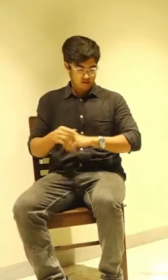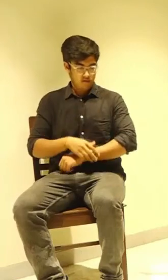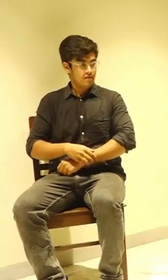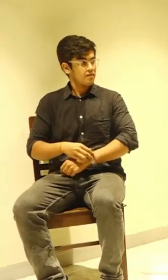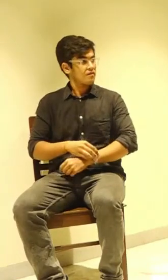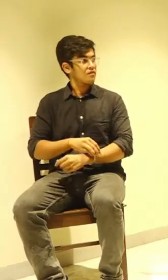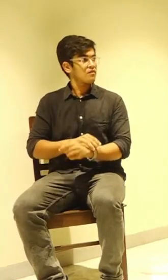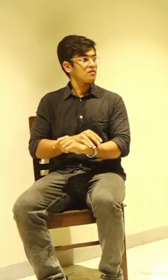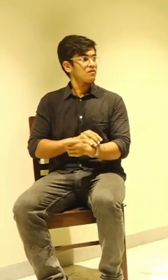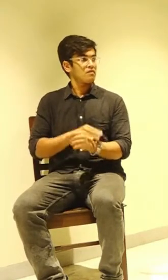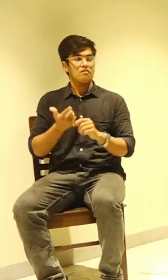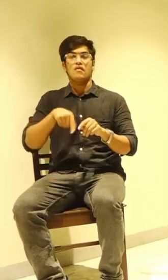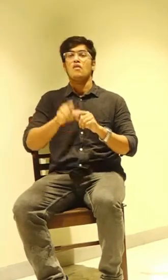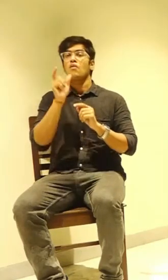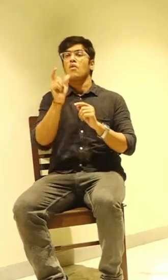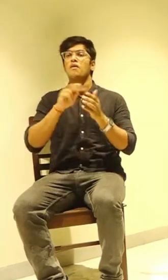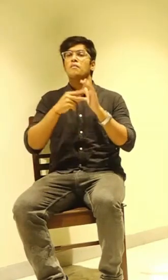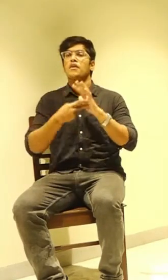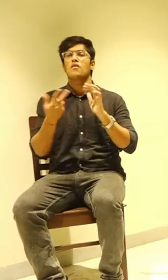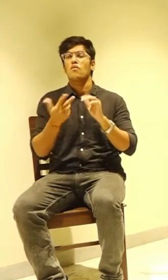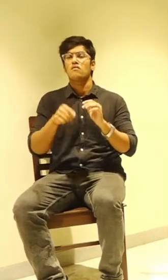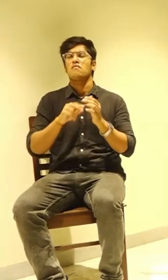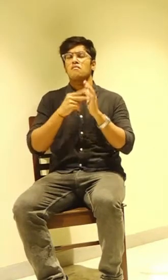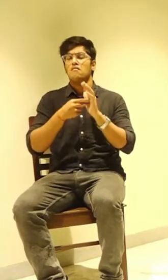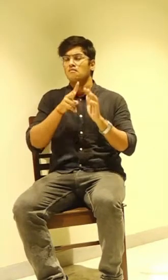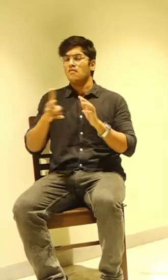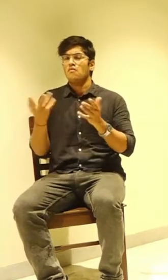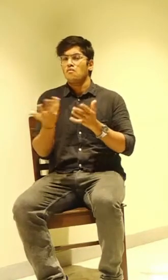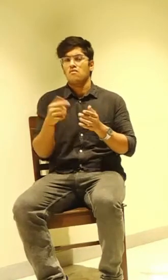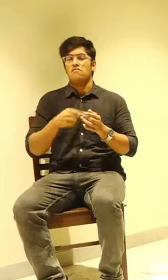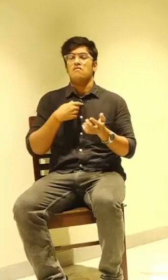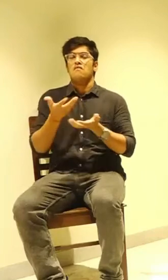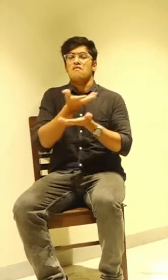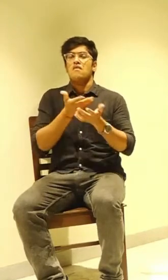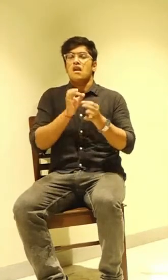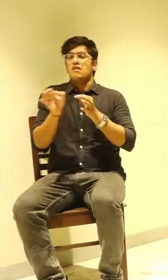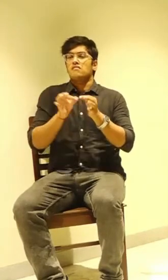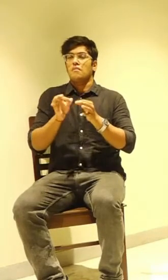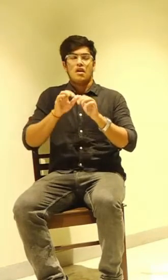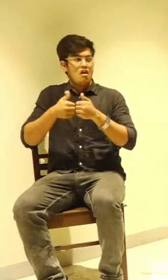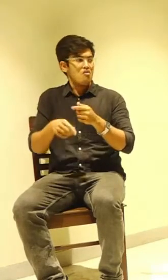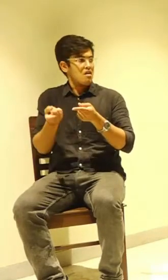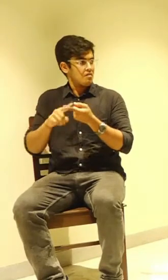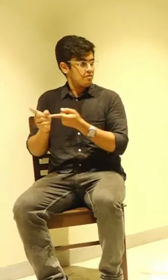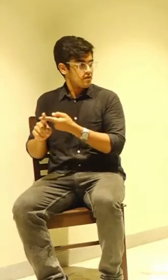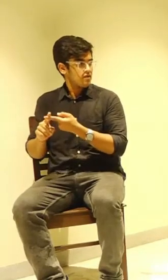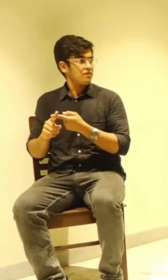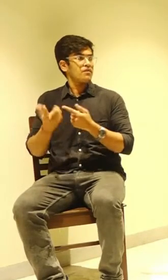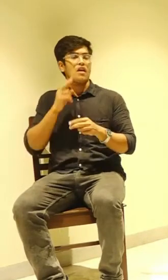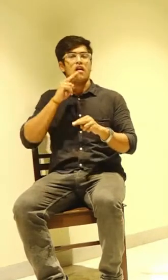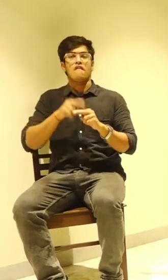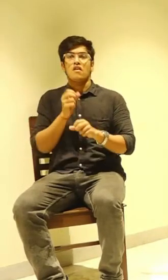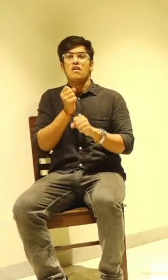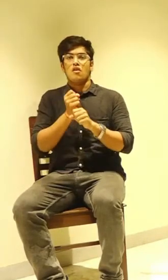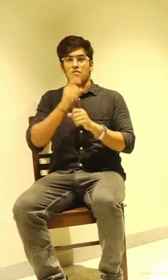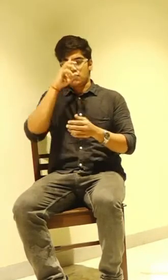common parlance, what does this word mean? What could it possibly mean? Think of an example of how it happens. Somebody decides that, a government decides that they